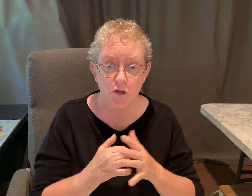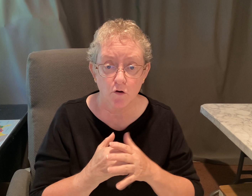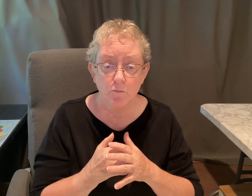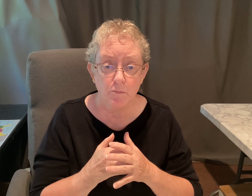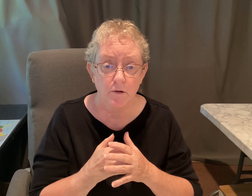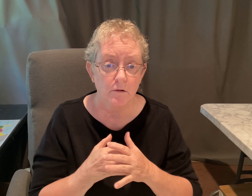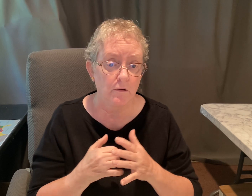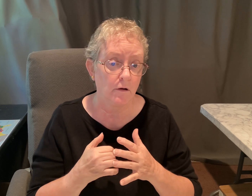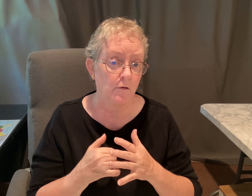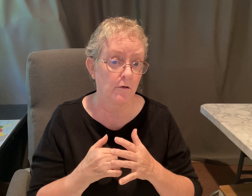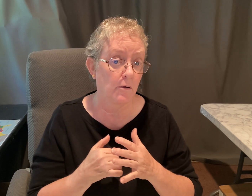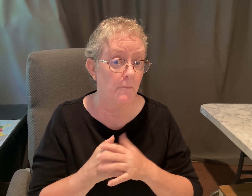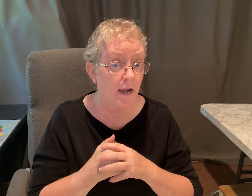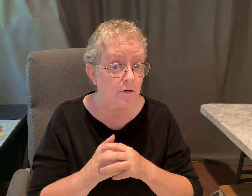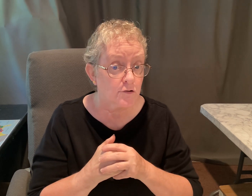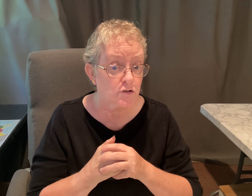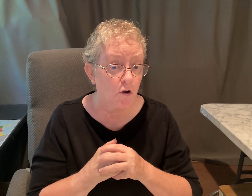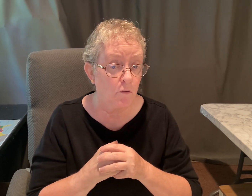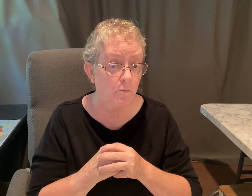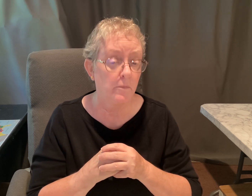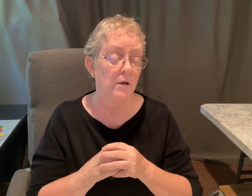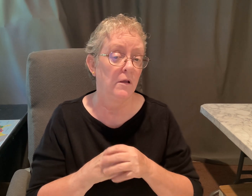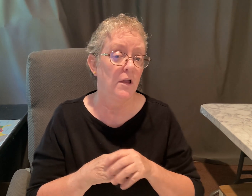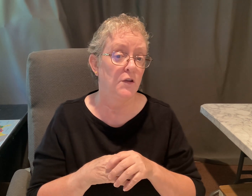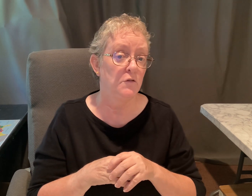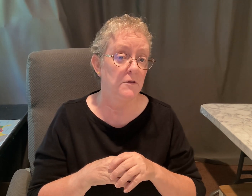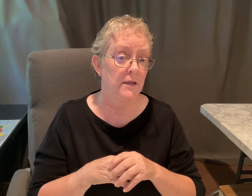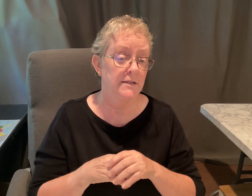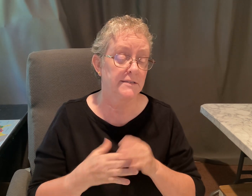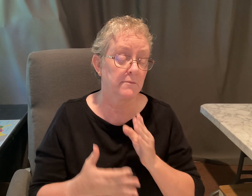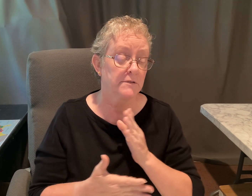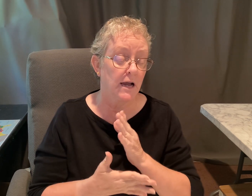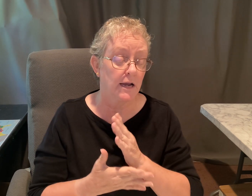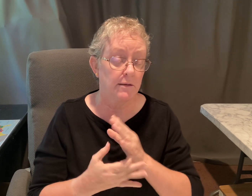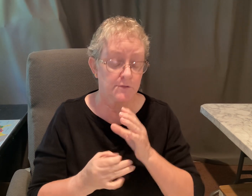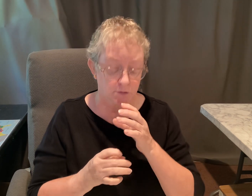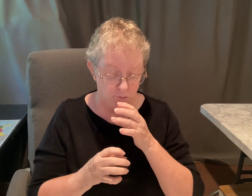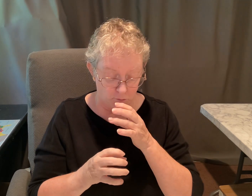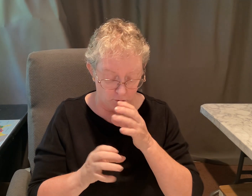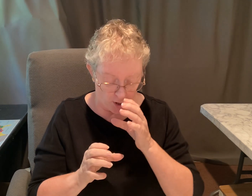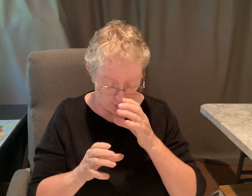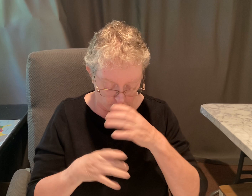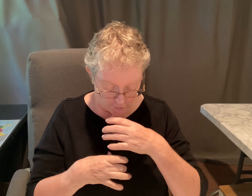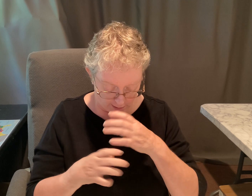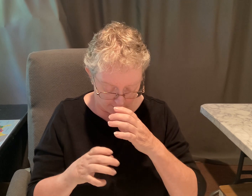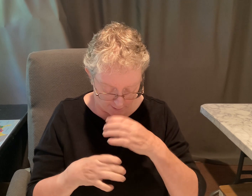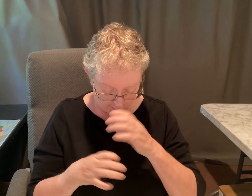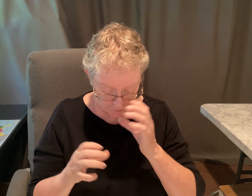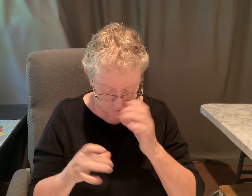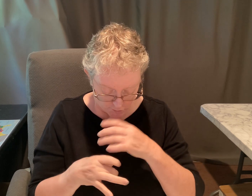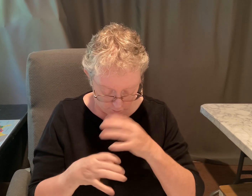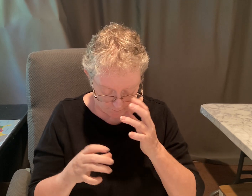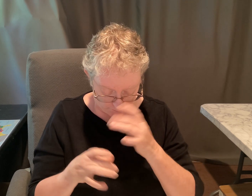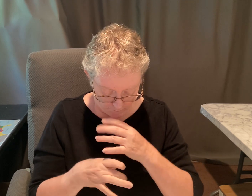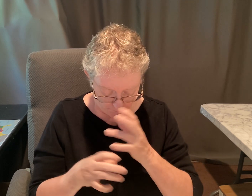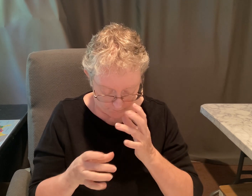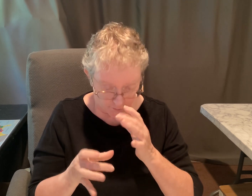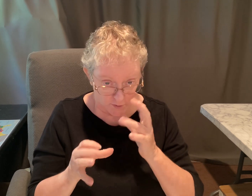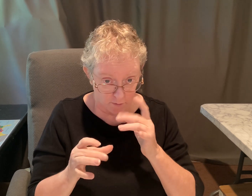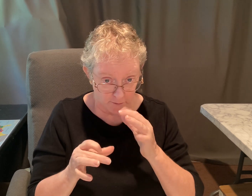telescope or a microscope. You need sometimes to look at a microscope. You're going to wiggle